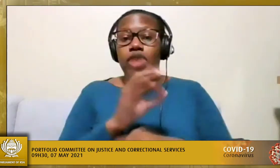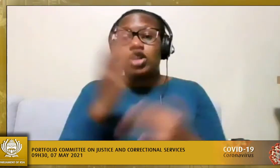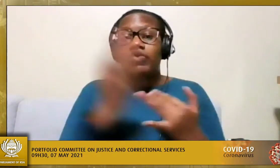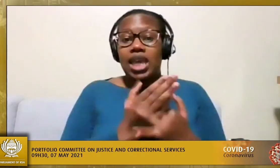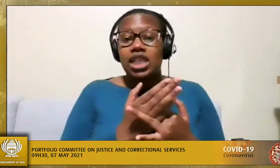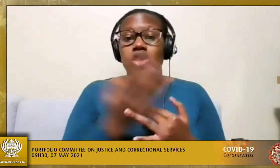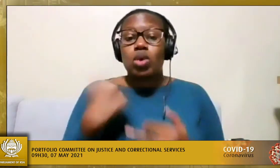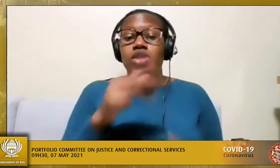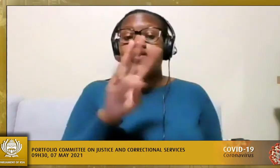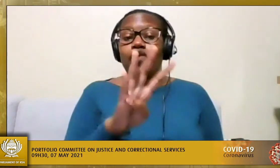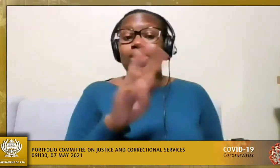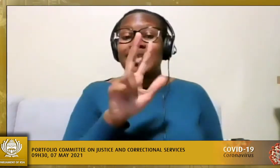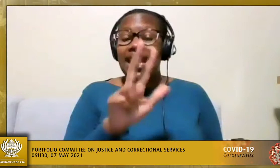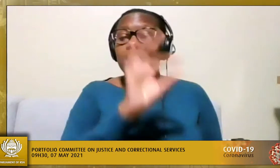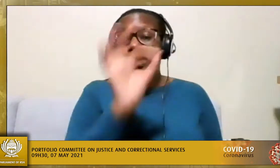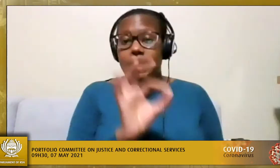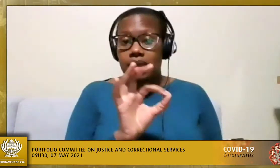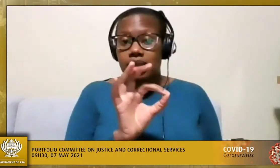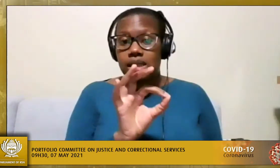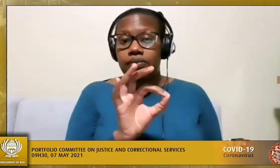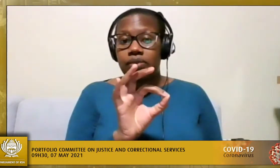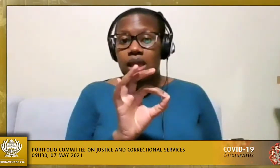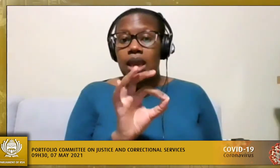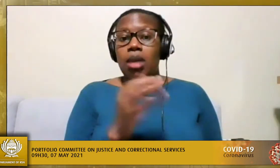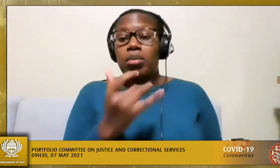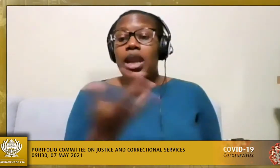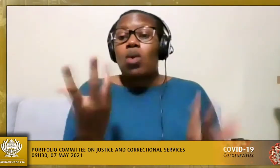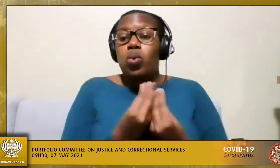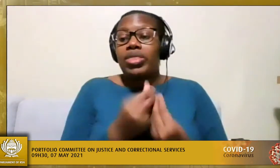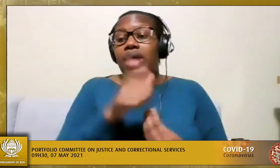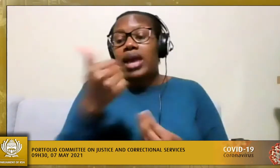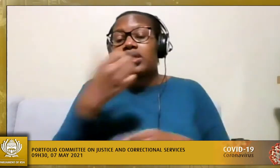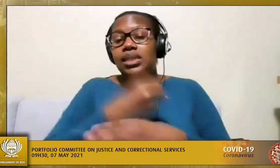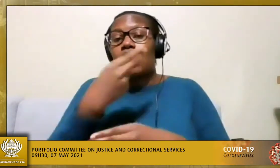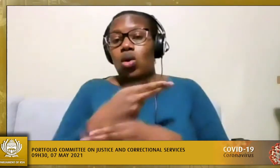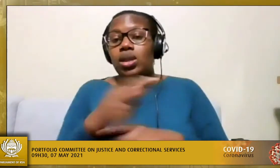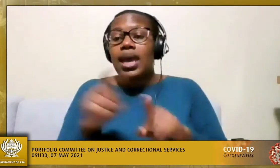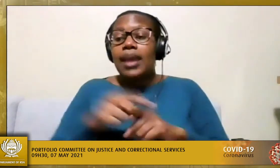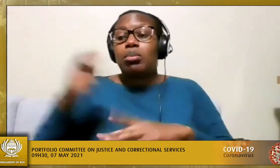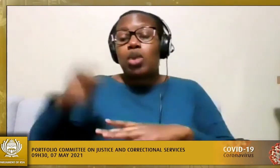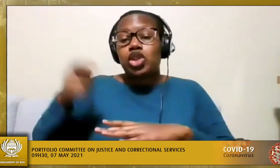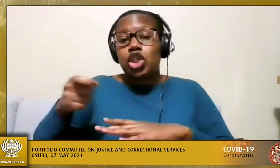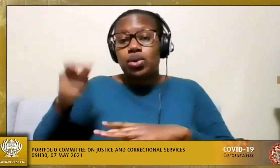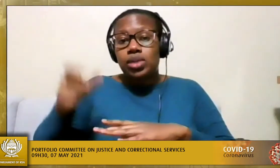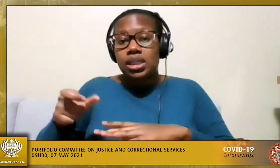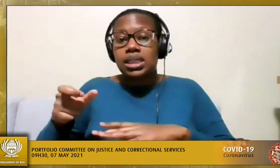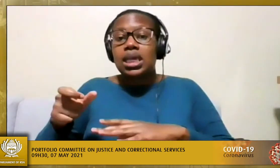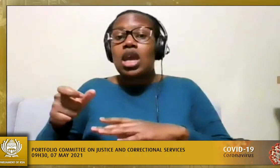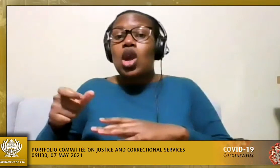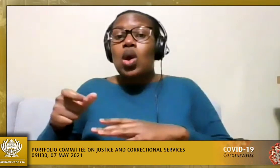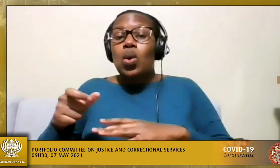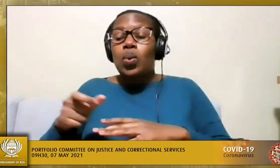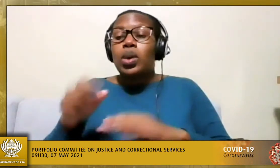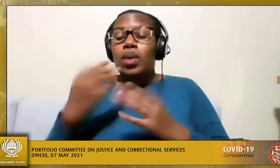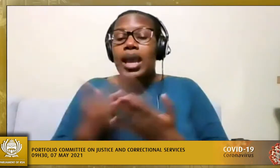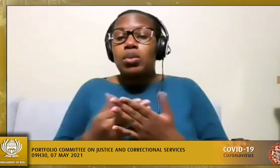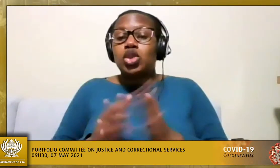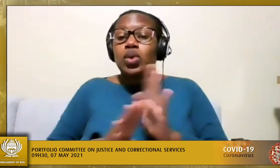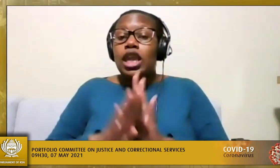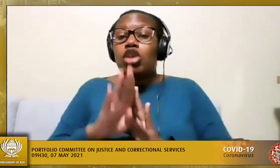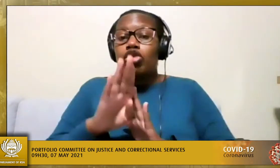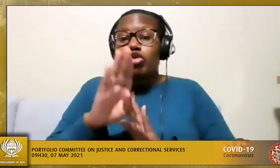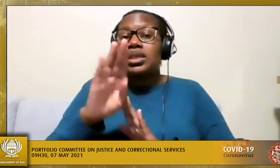48 collectively with our other stakeholders and with our prosecutors and NBS we managed to increase that to the current